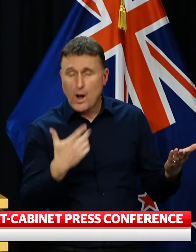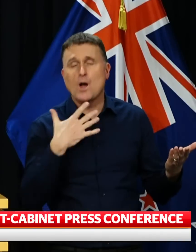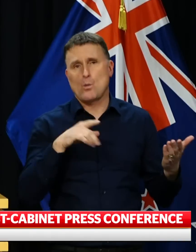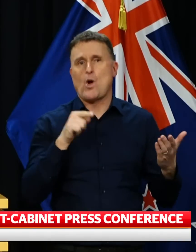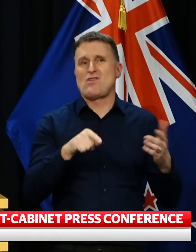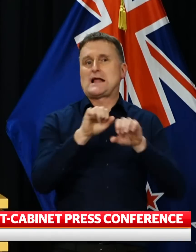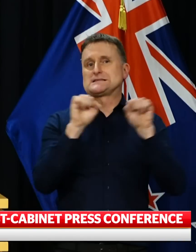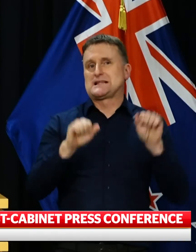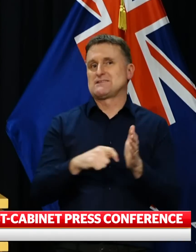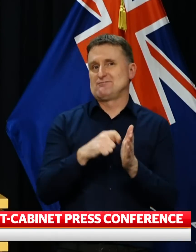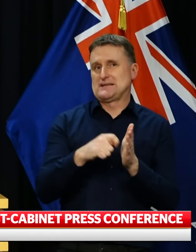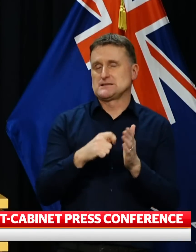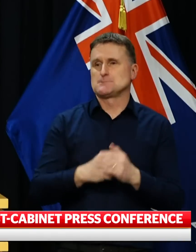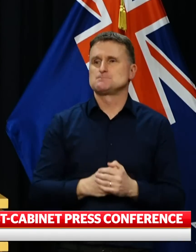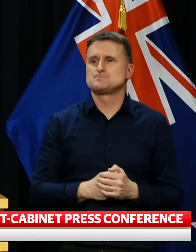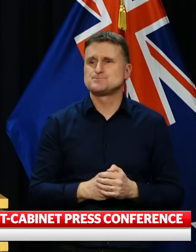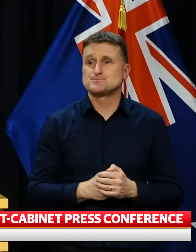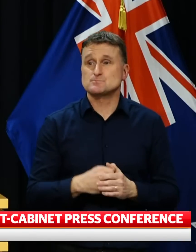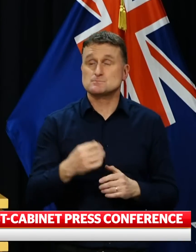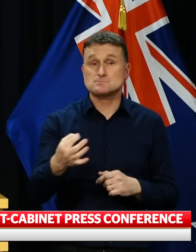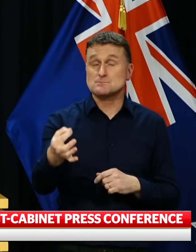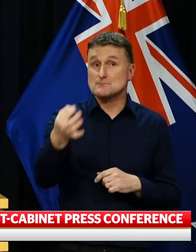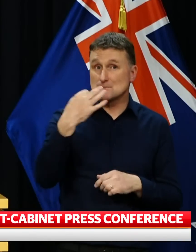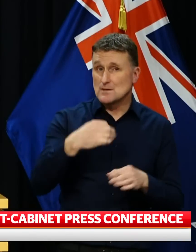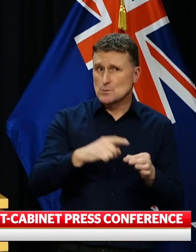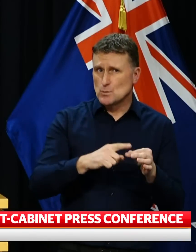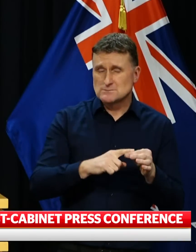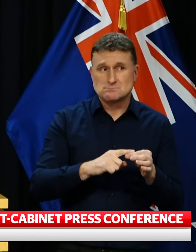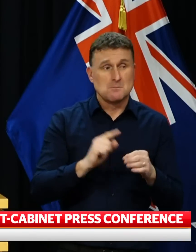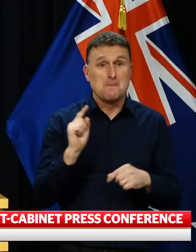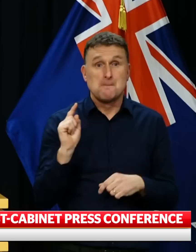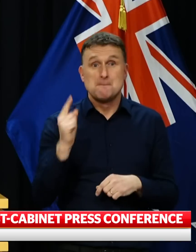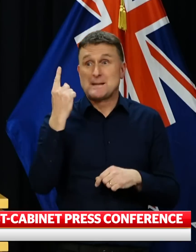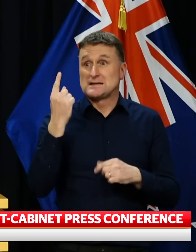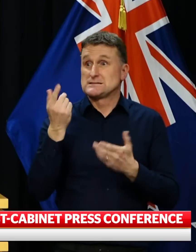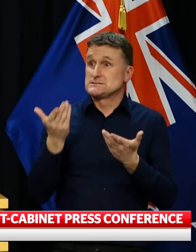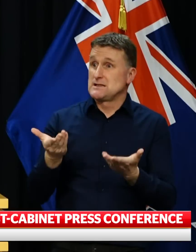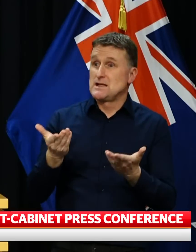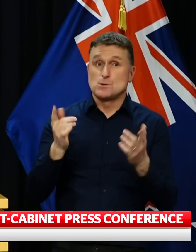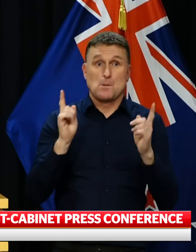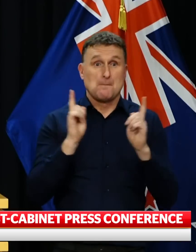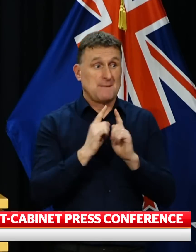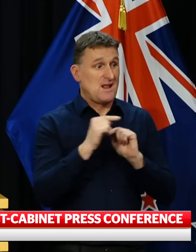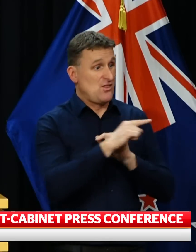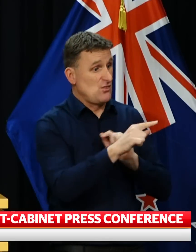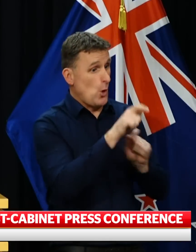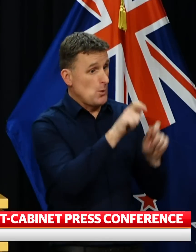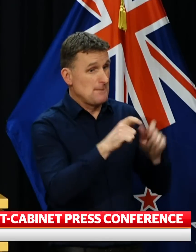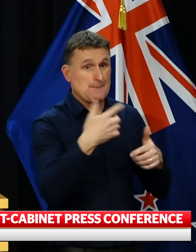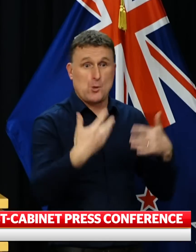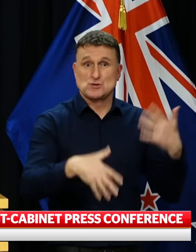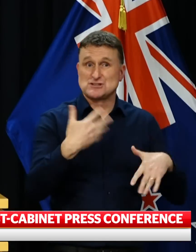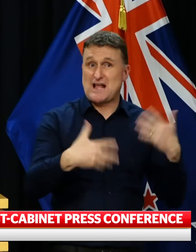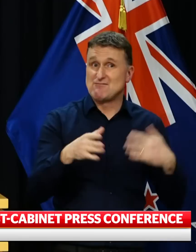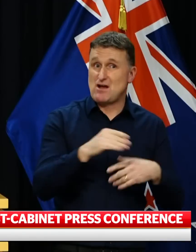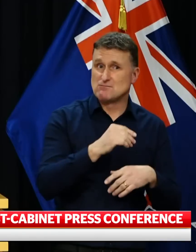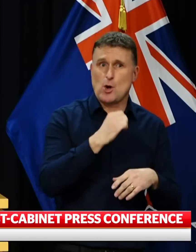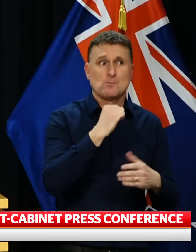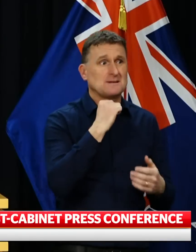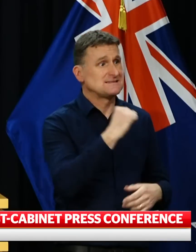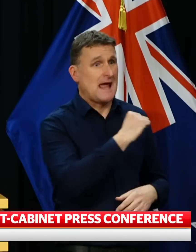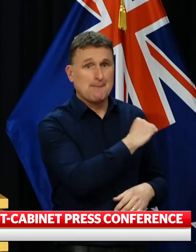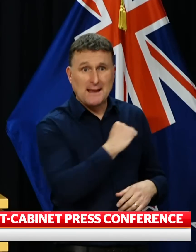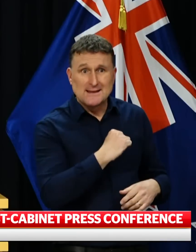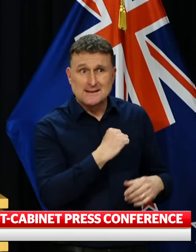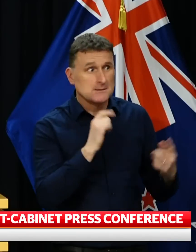Do you know whether any ministers have had ongoing conversations or even met with them or had anything to do with the survivors since that took place?